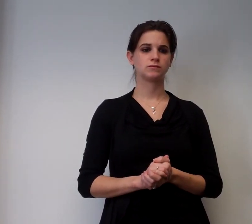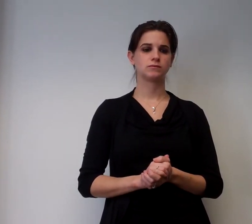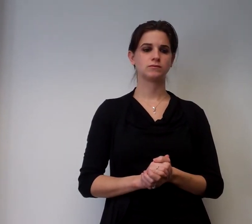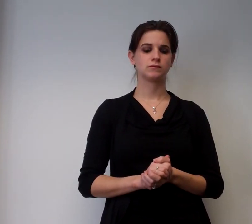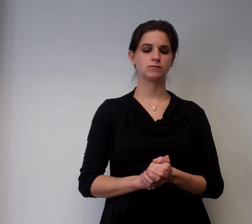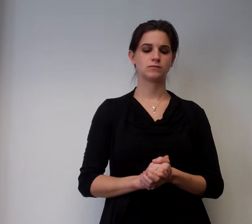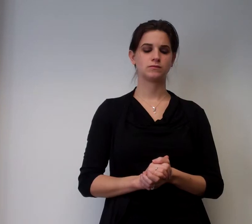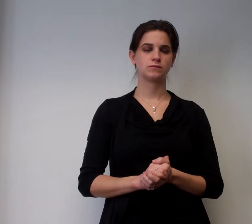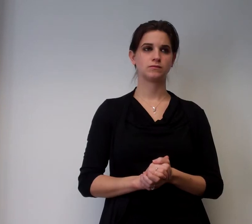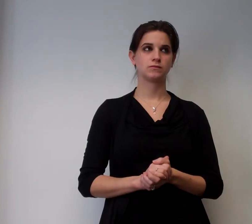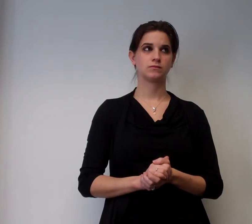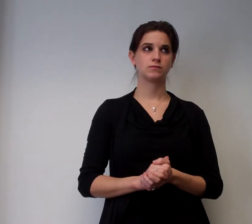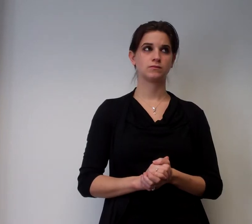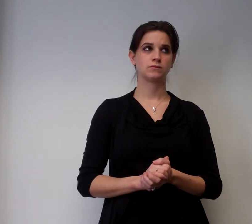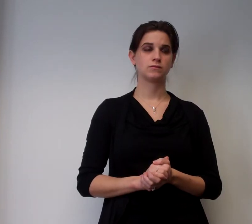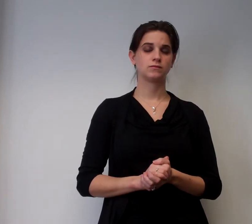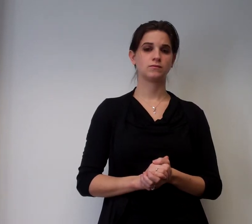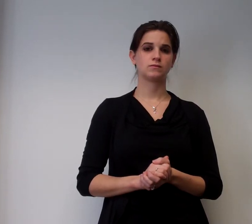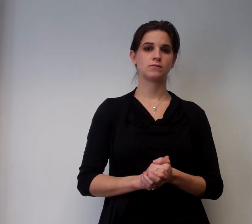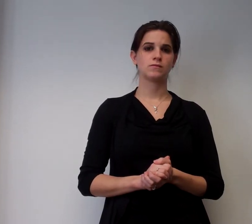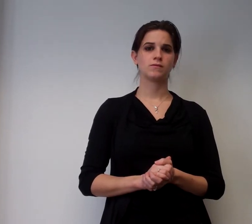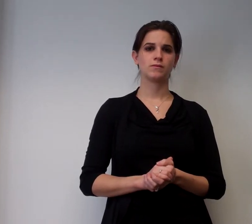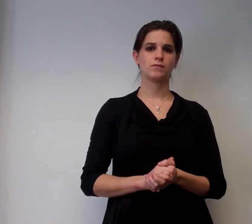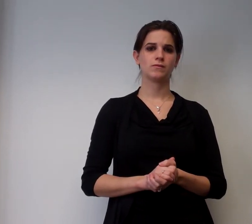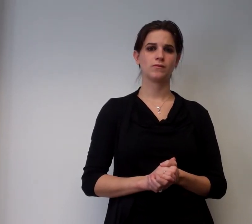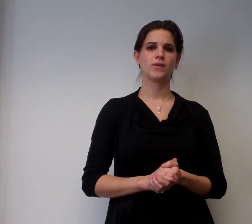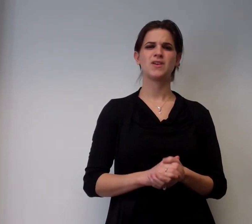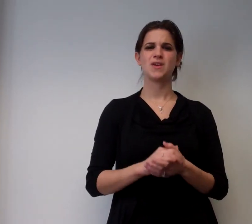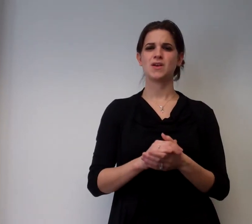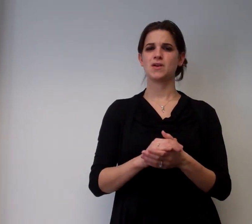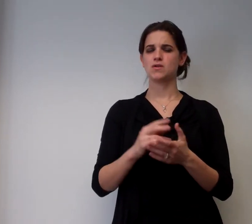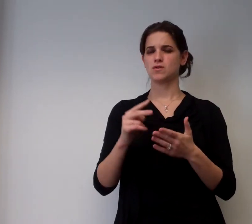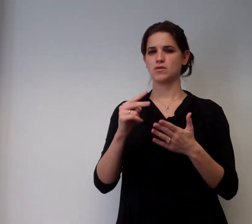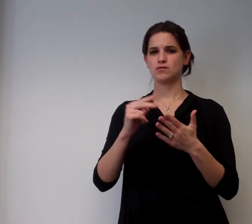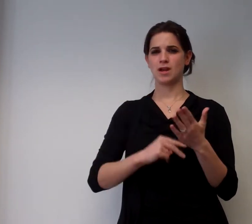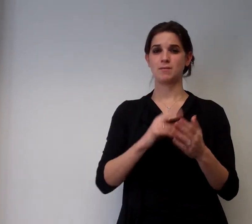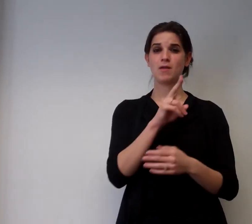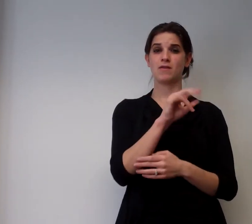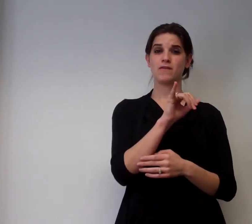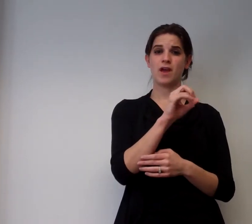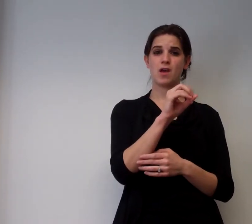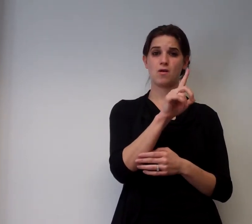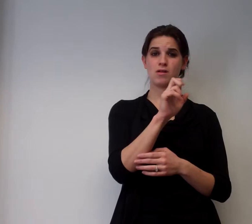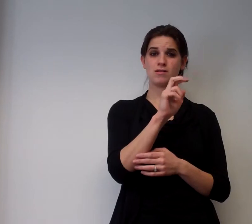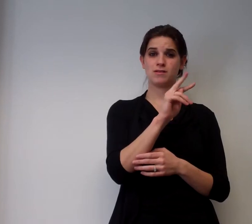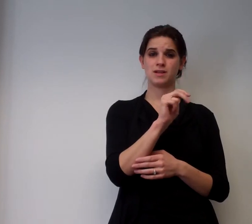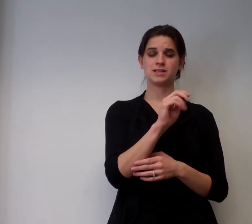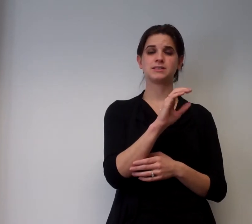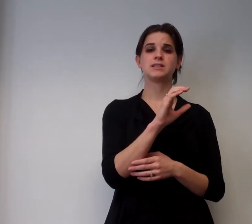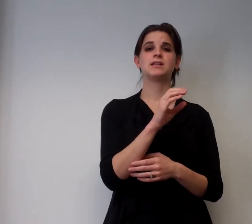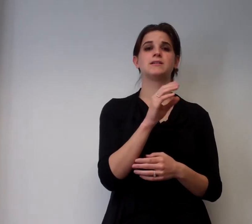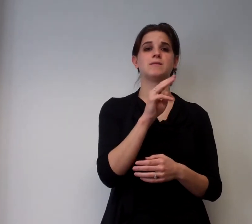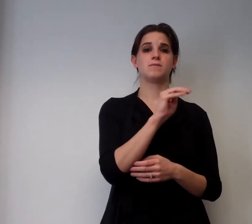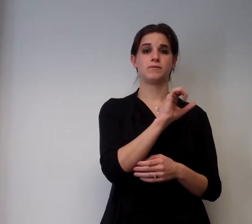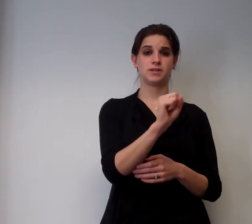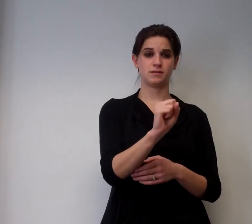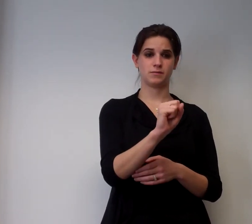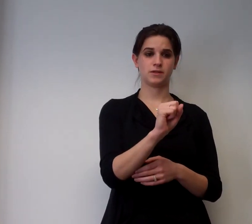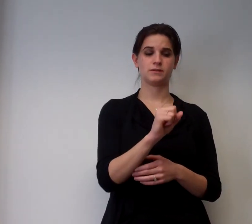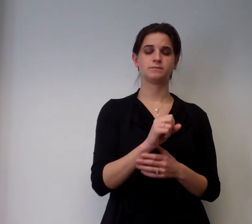You read about the violence in Mississippi and Alabama in 1963, 1962 actually, 1963. Following that